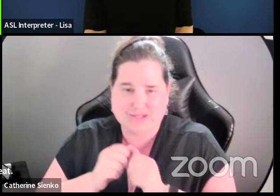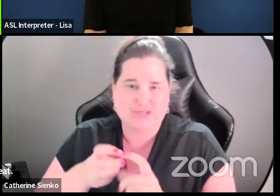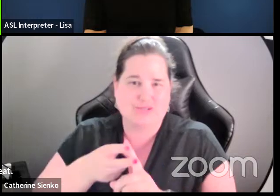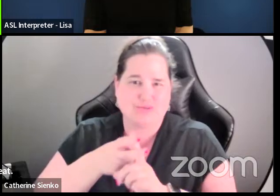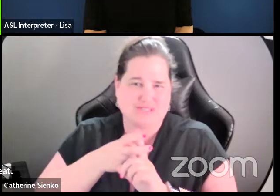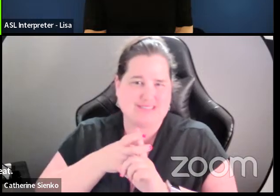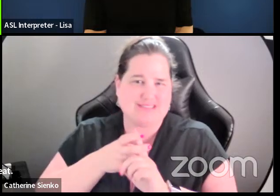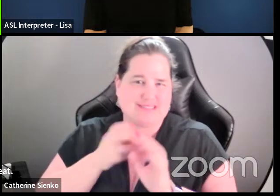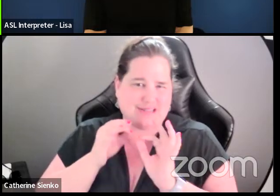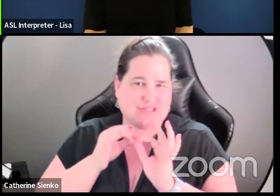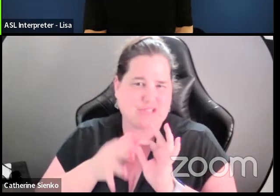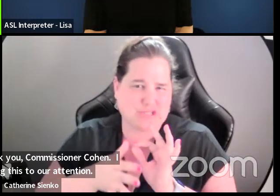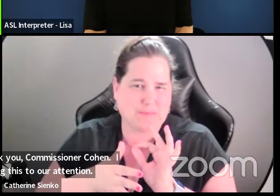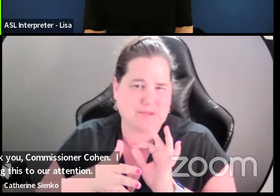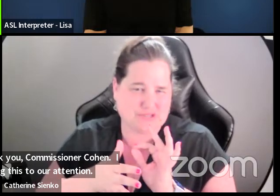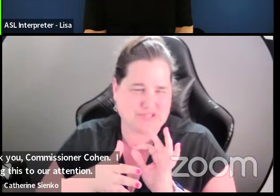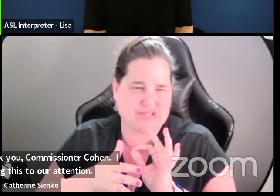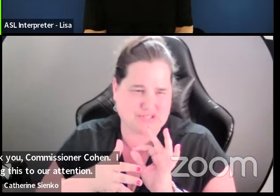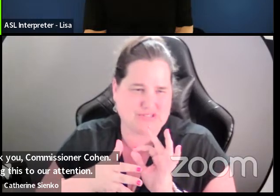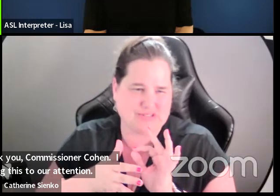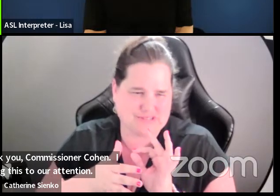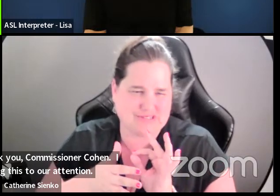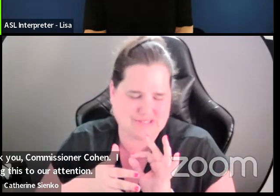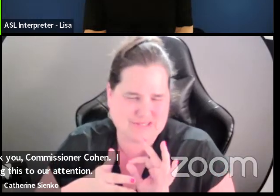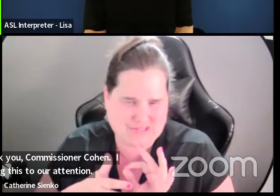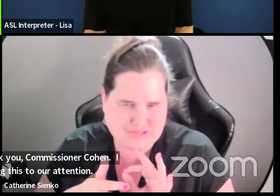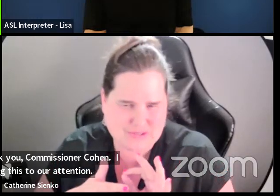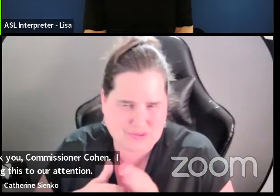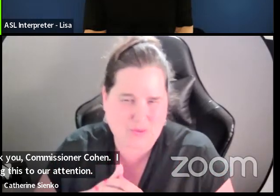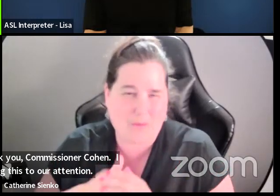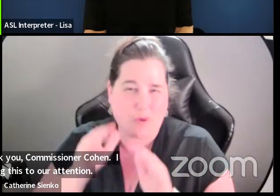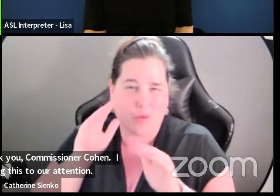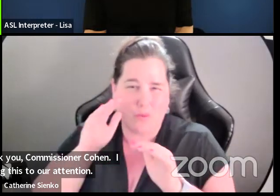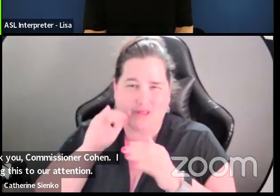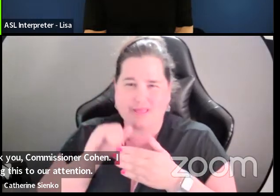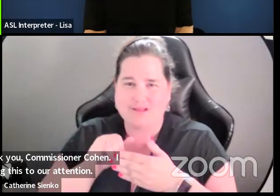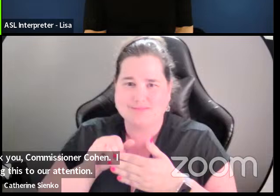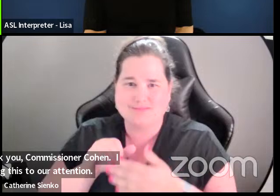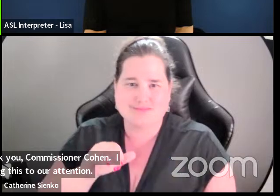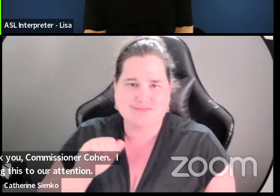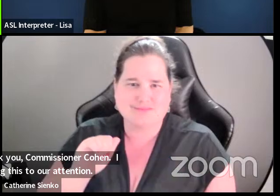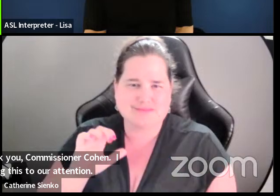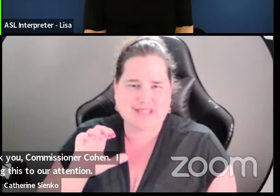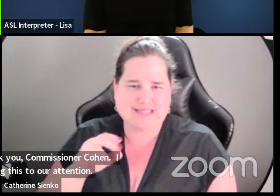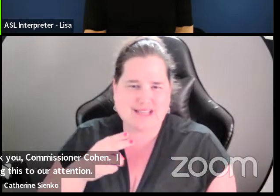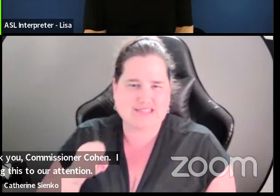I have also recognized that challenge in getting interpreters.